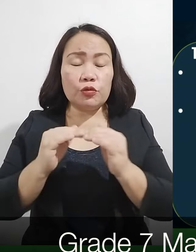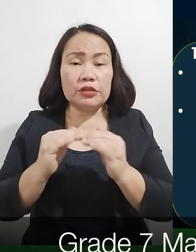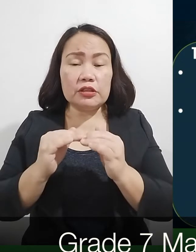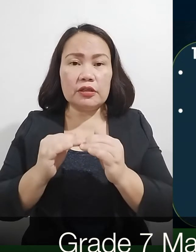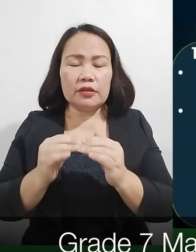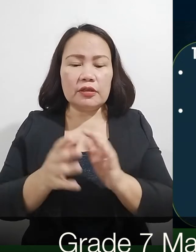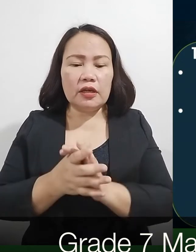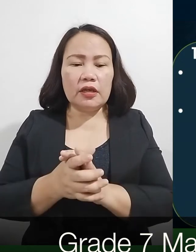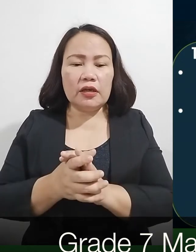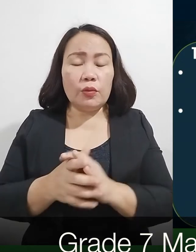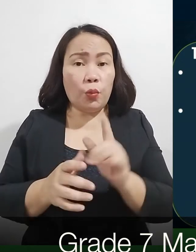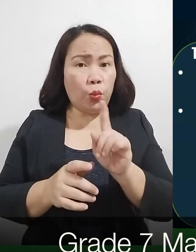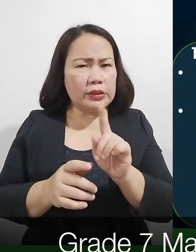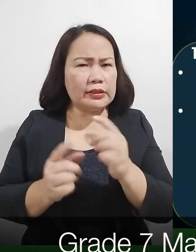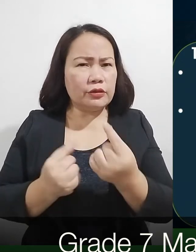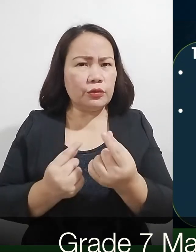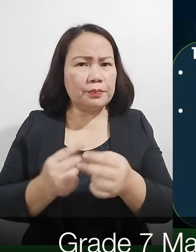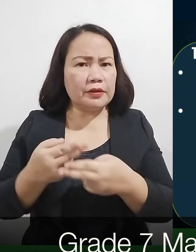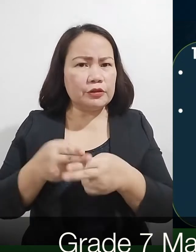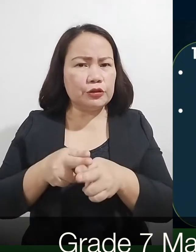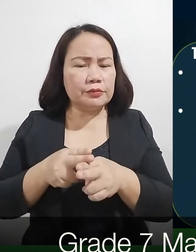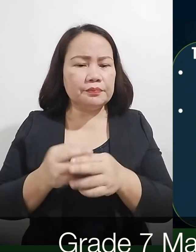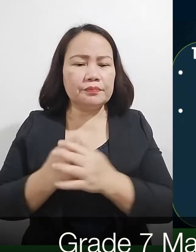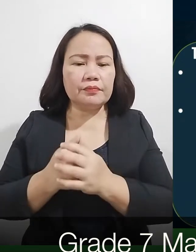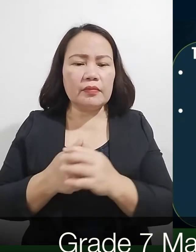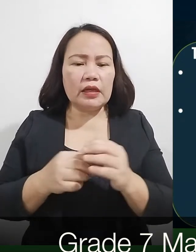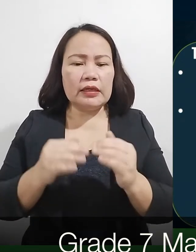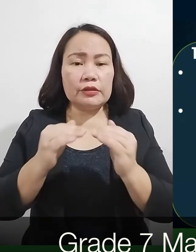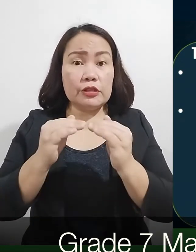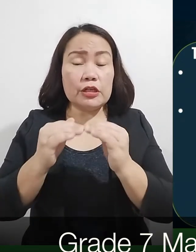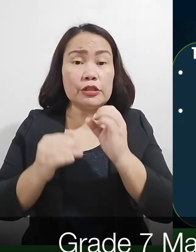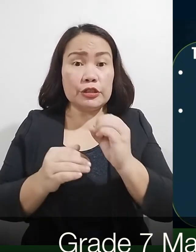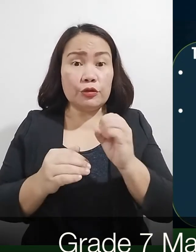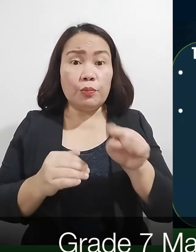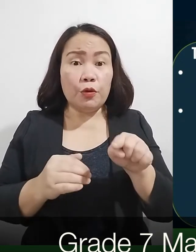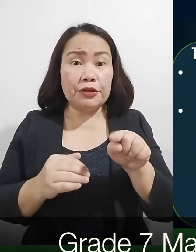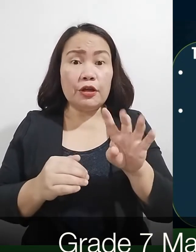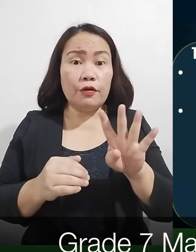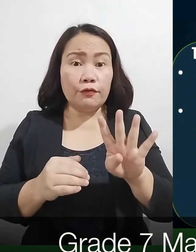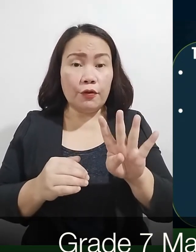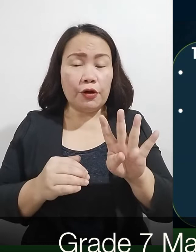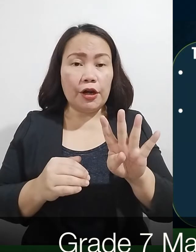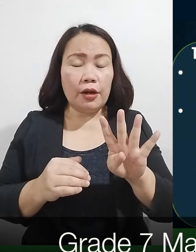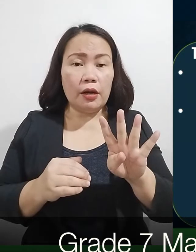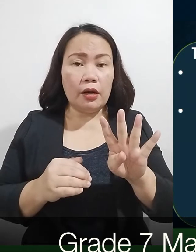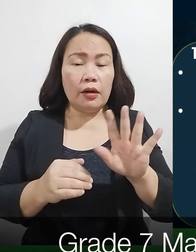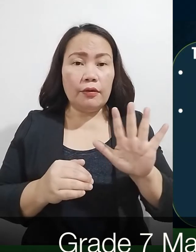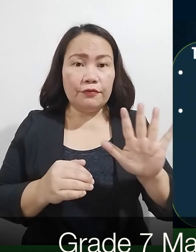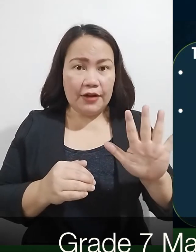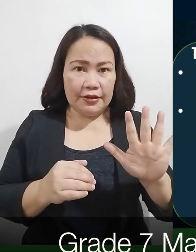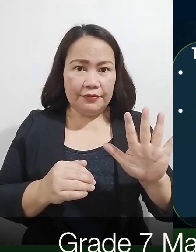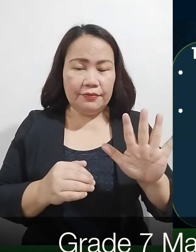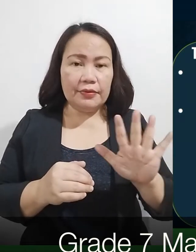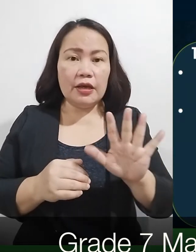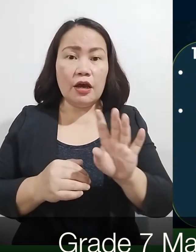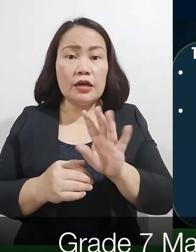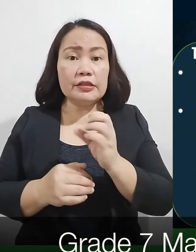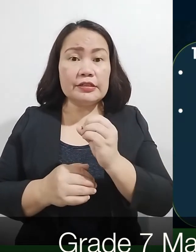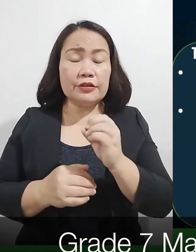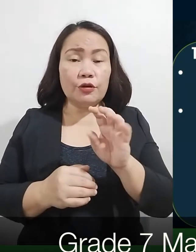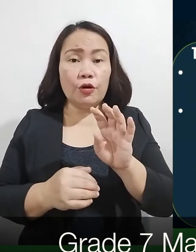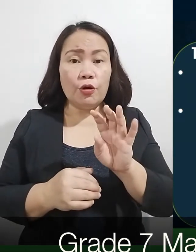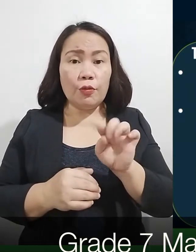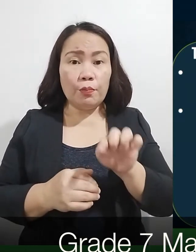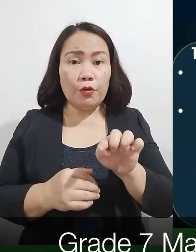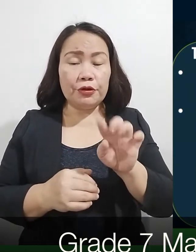So, what you're going to do is, you're gonna write 0.4 5,